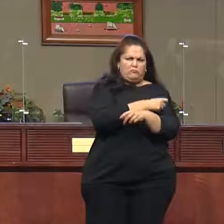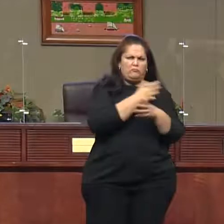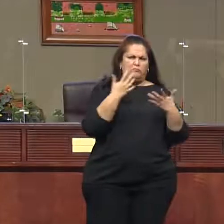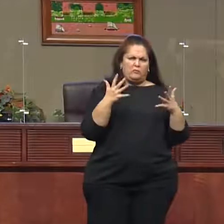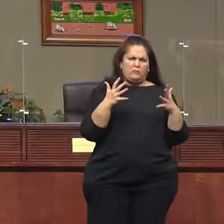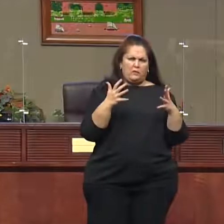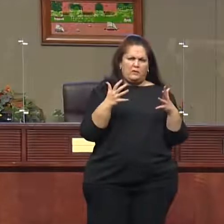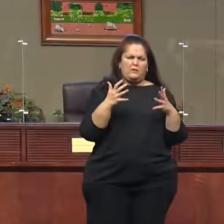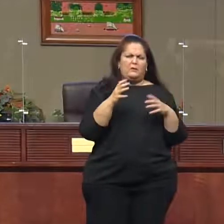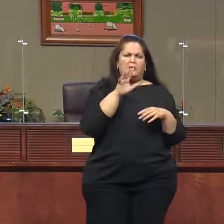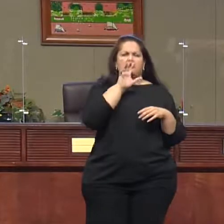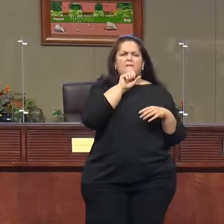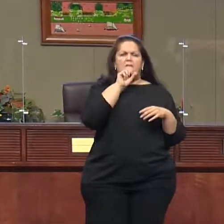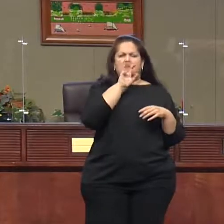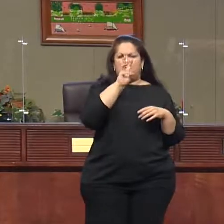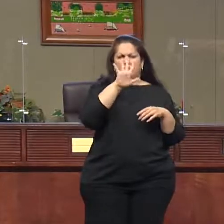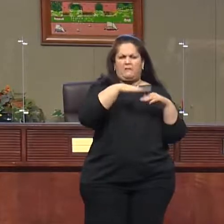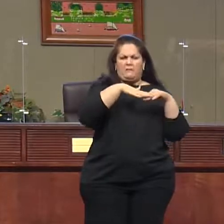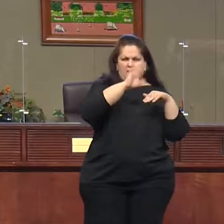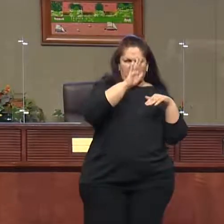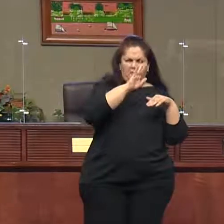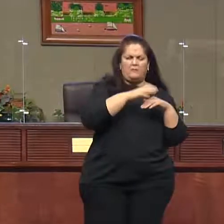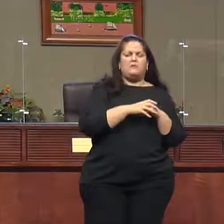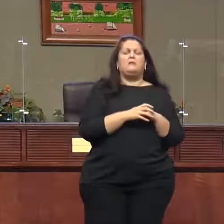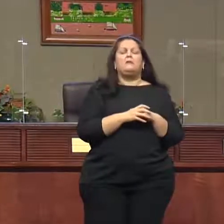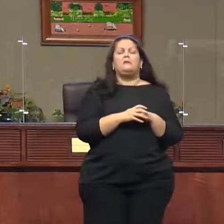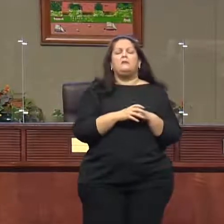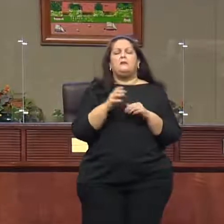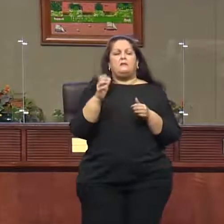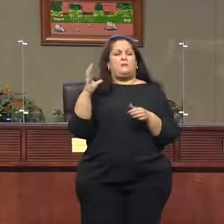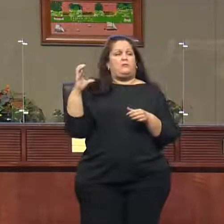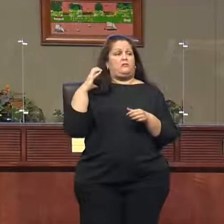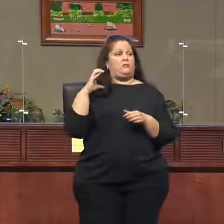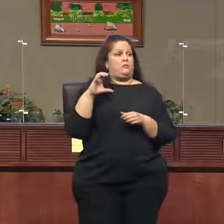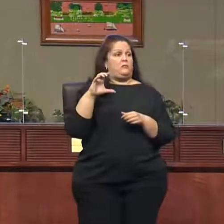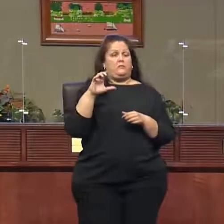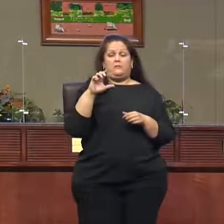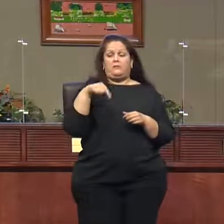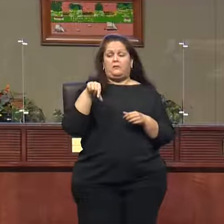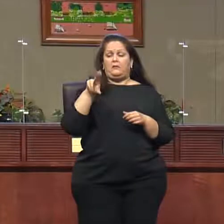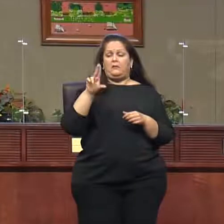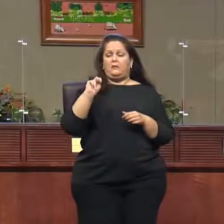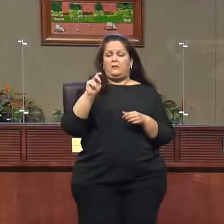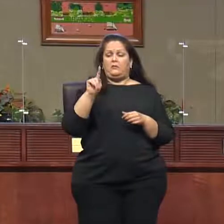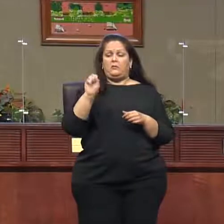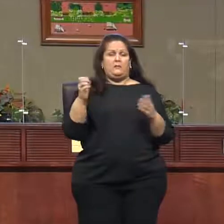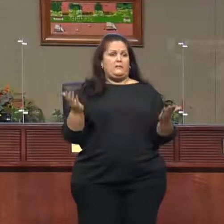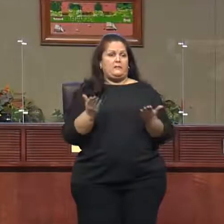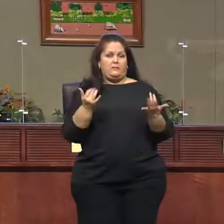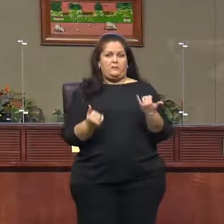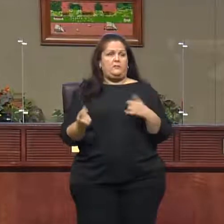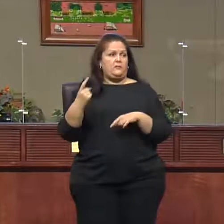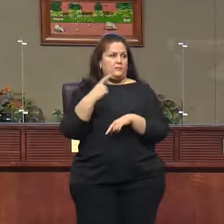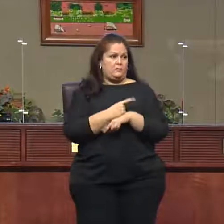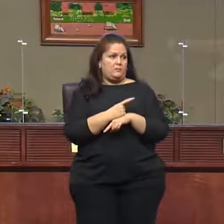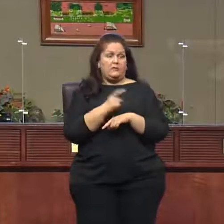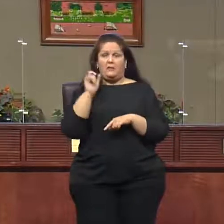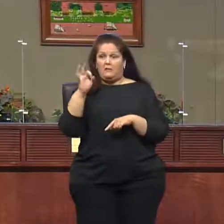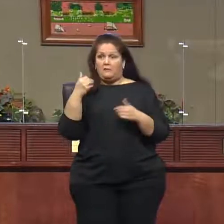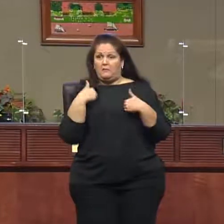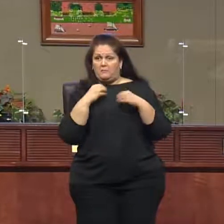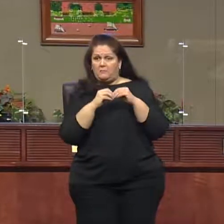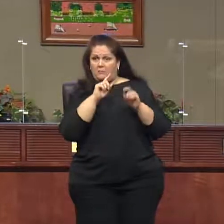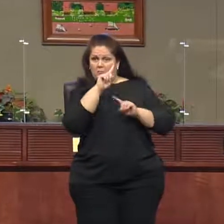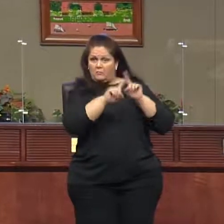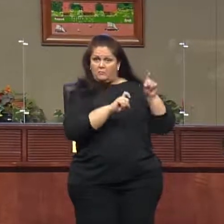years of age or older. Chief Luis Quinones is here today. Should there be any further questions